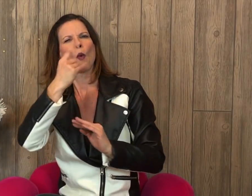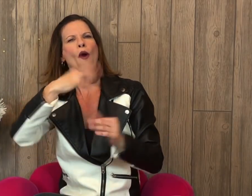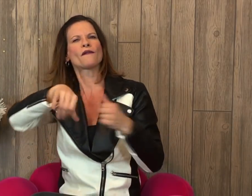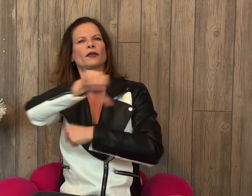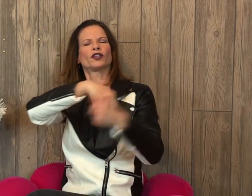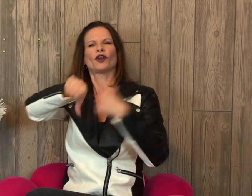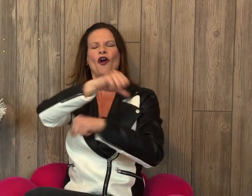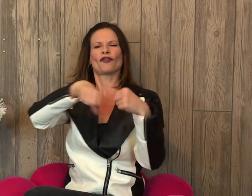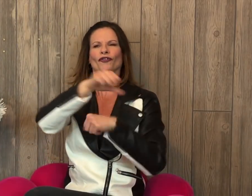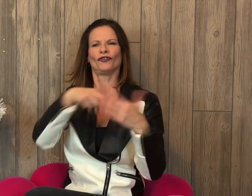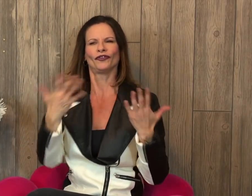thing.